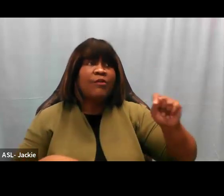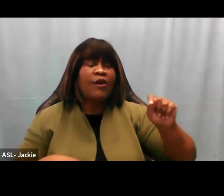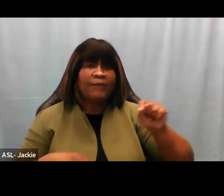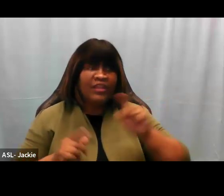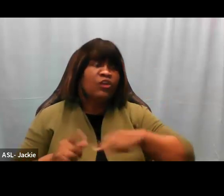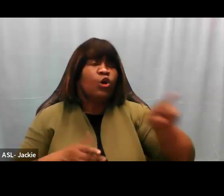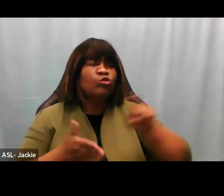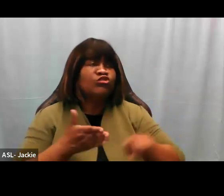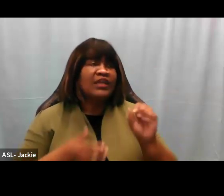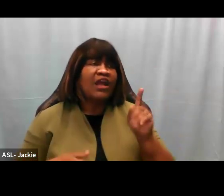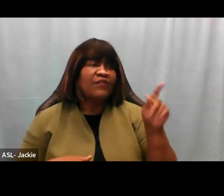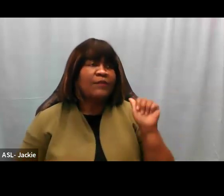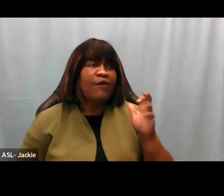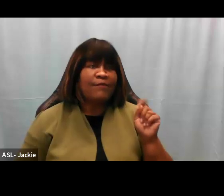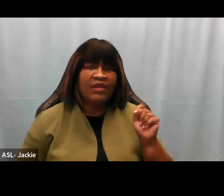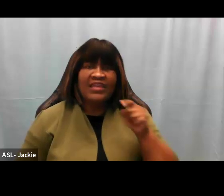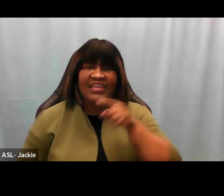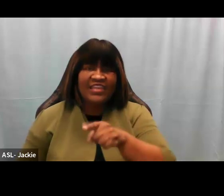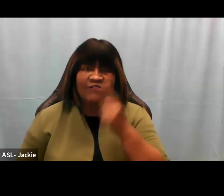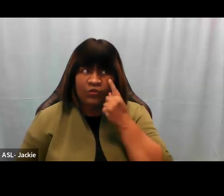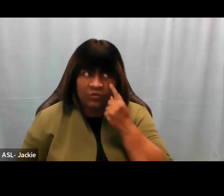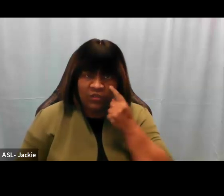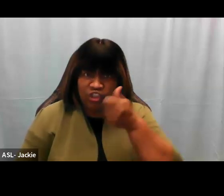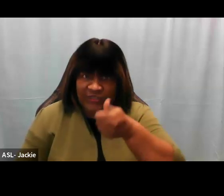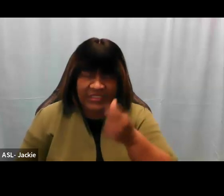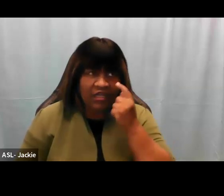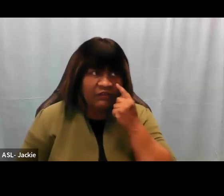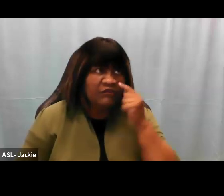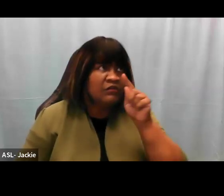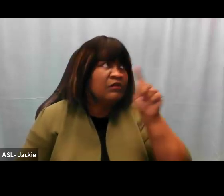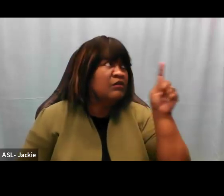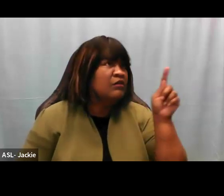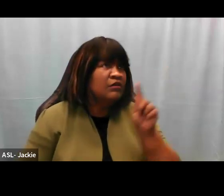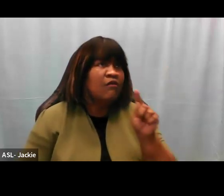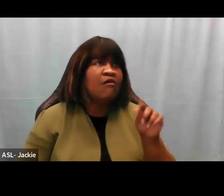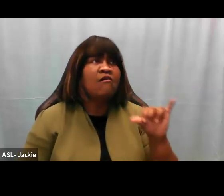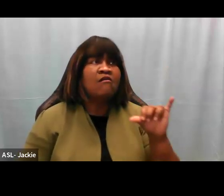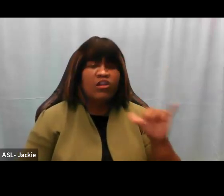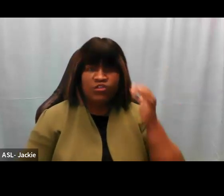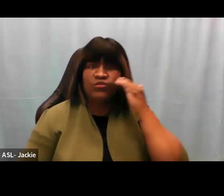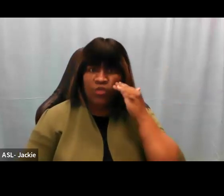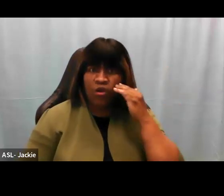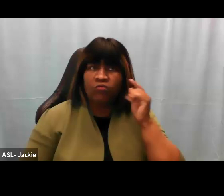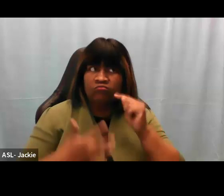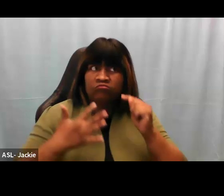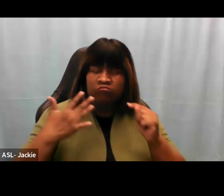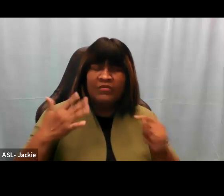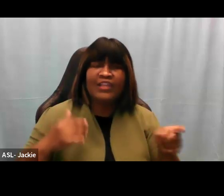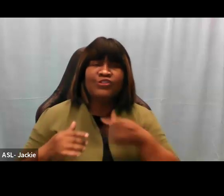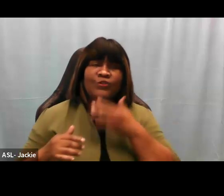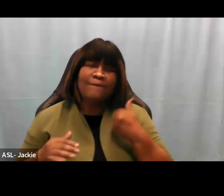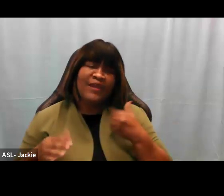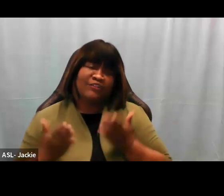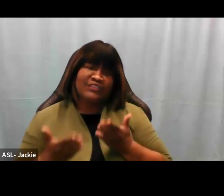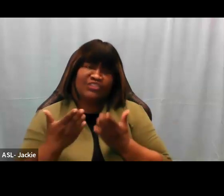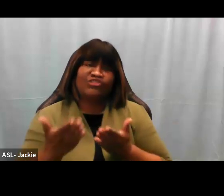go check them out. But if you've actually visited that housing resource, then you know firsthand what it's like, and you can better